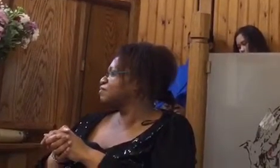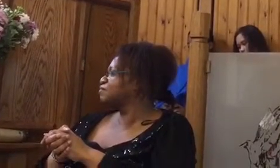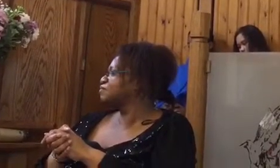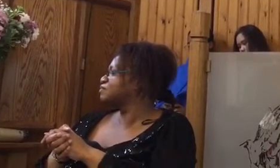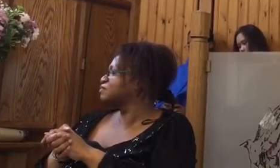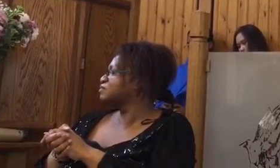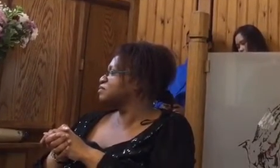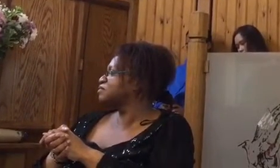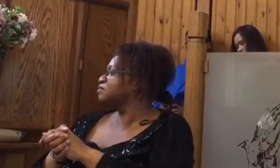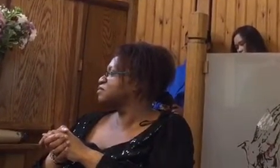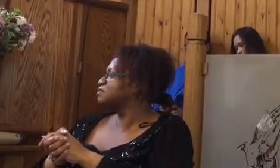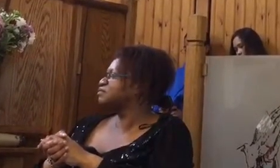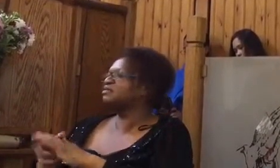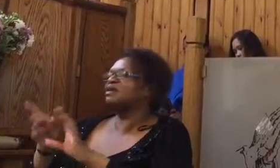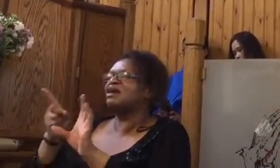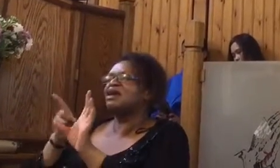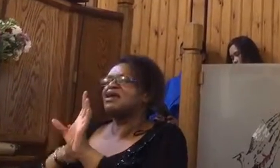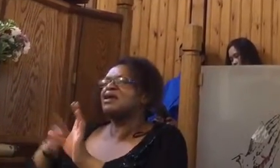Because it says,